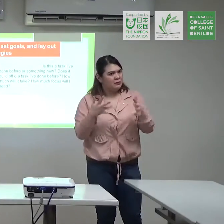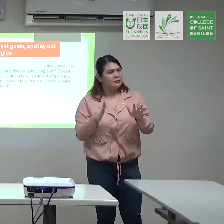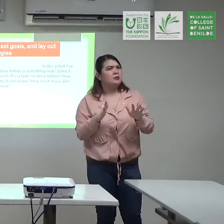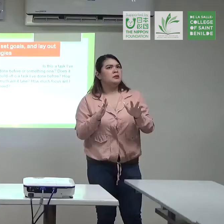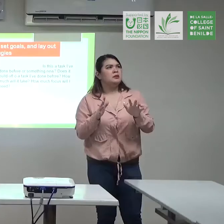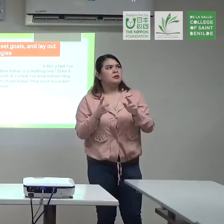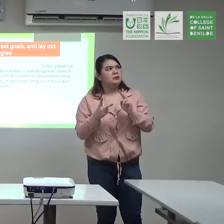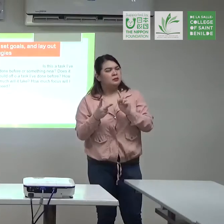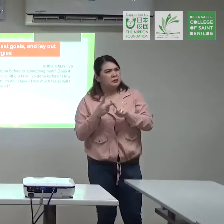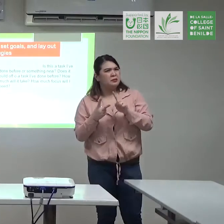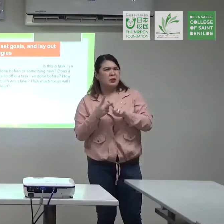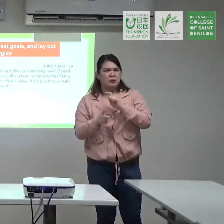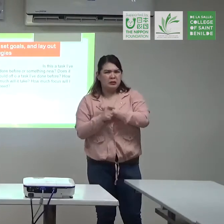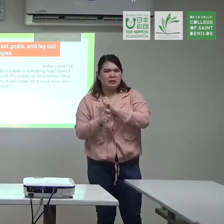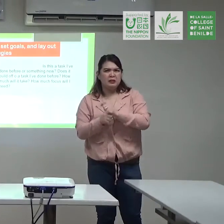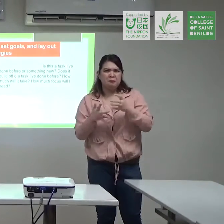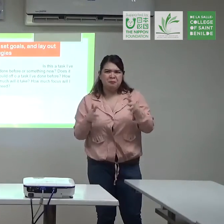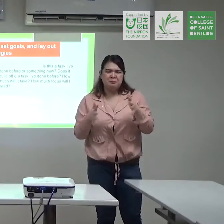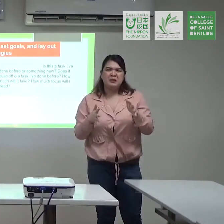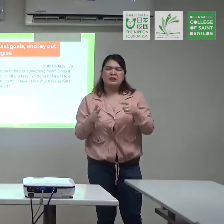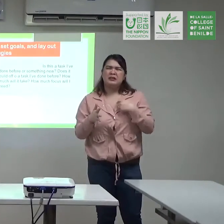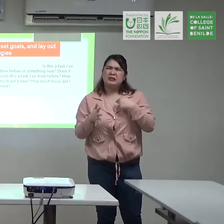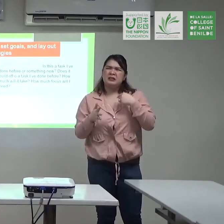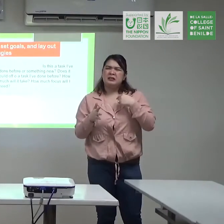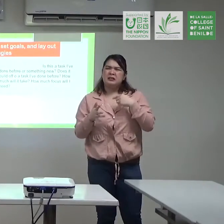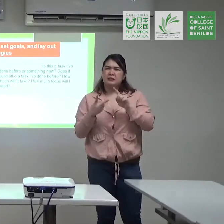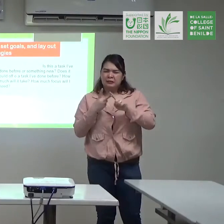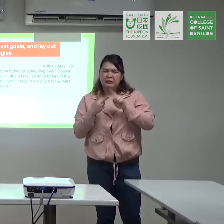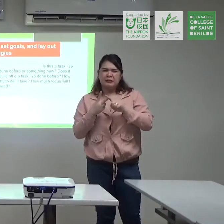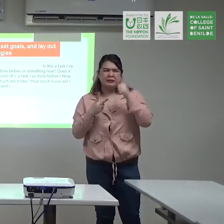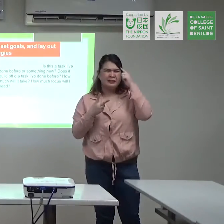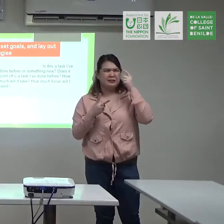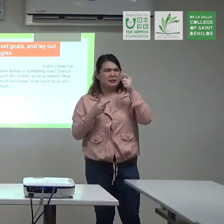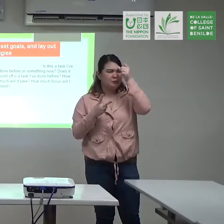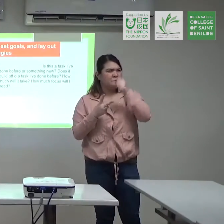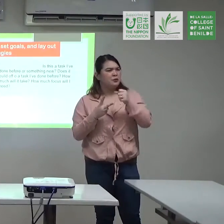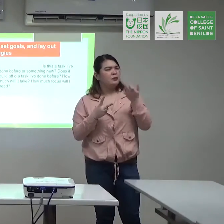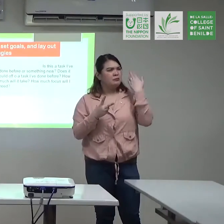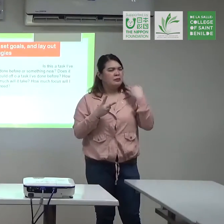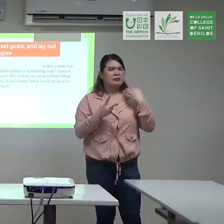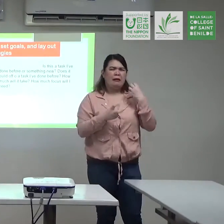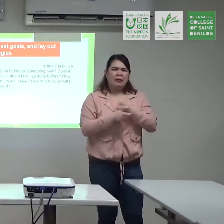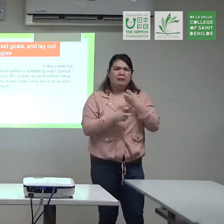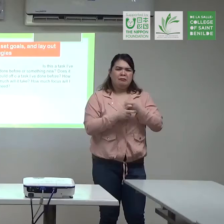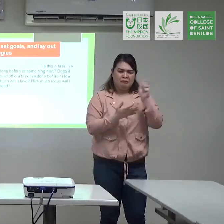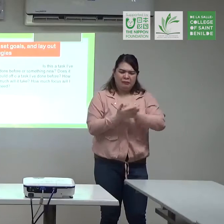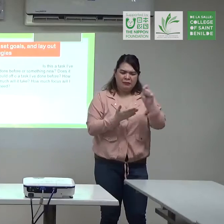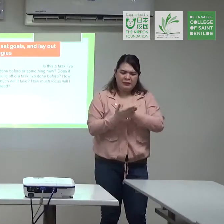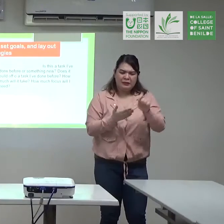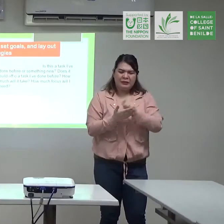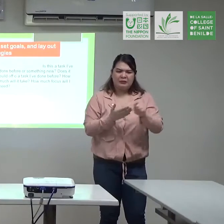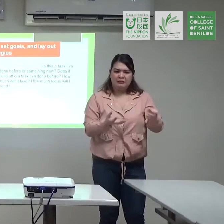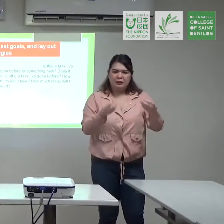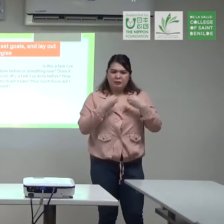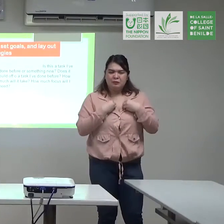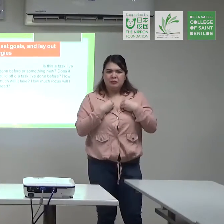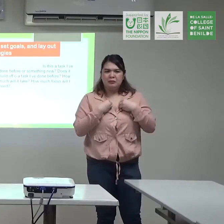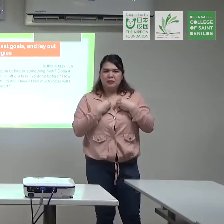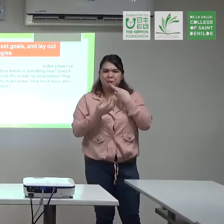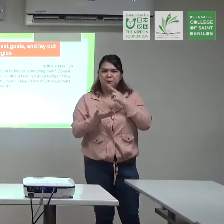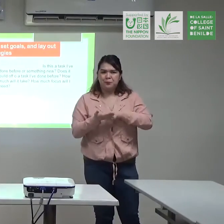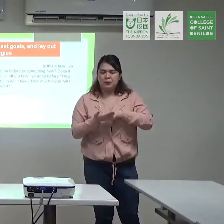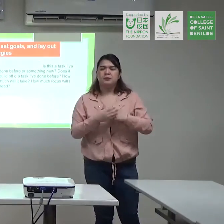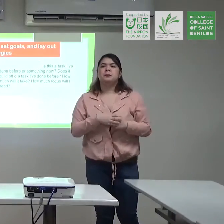ako ng thesis doon? Kasi these are very difficult written tasks, di ba? Yung mga reports.